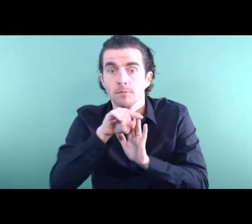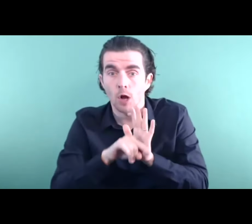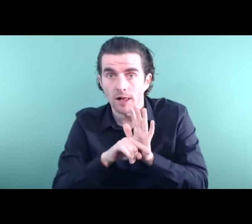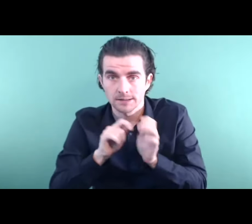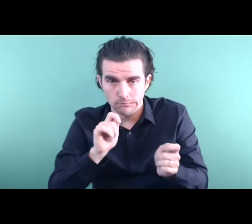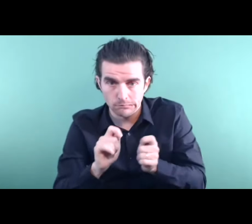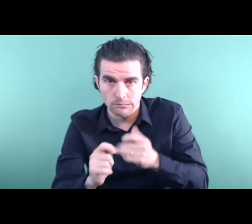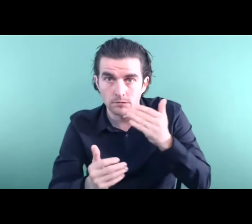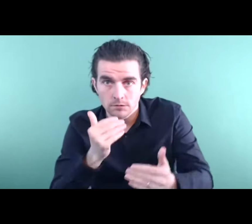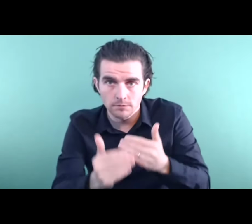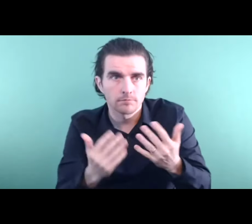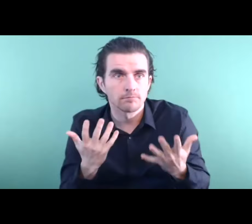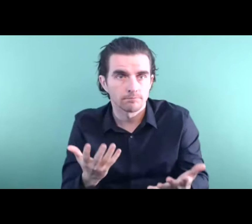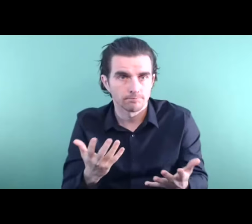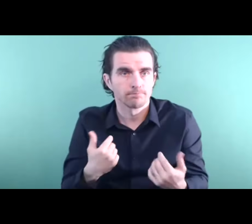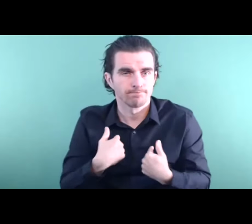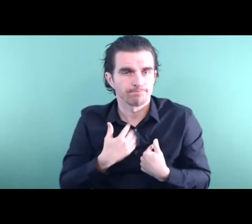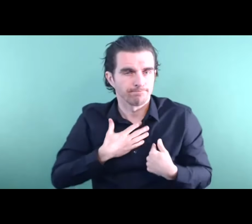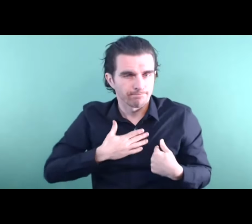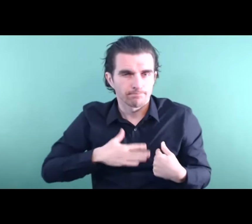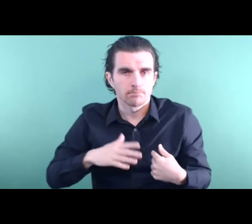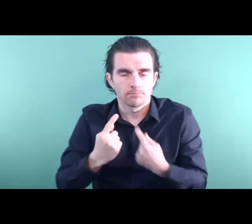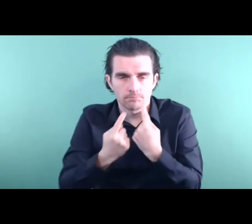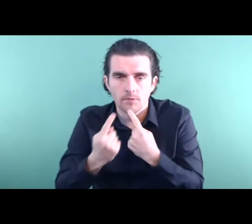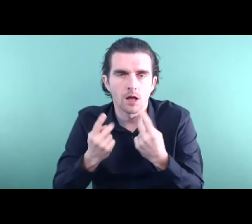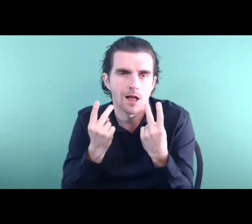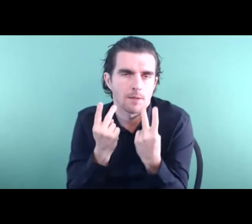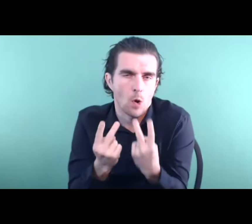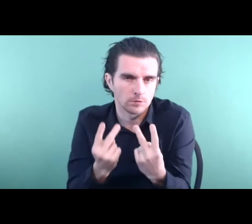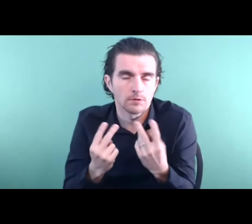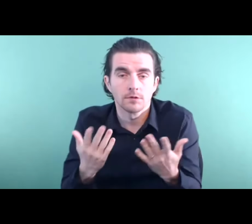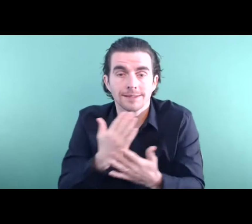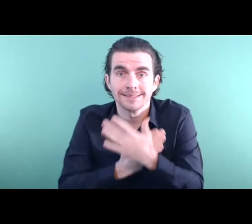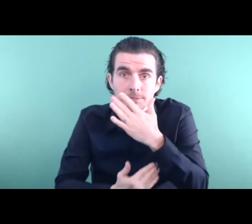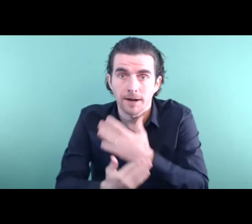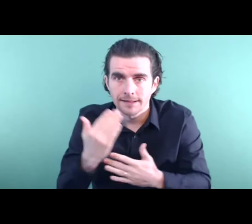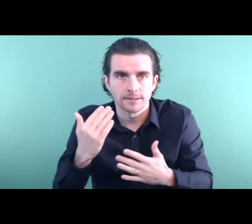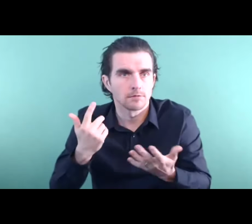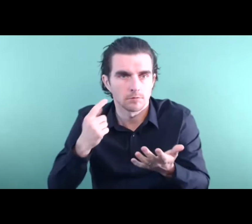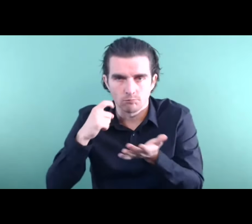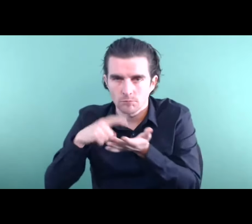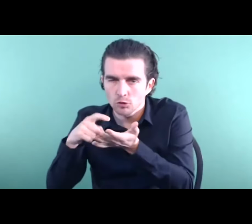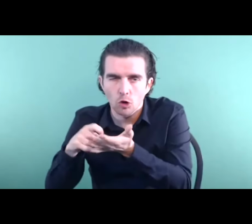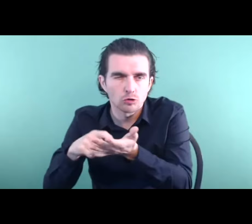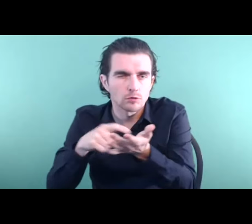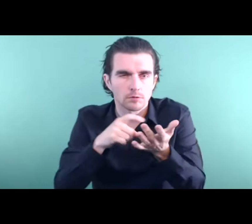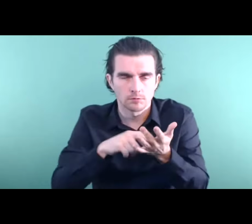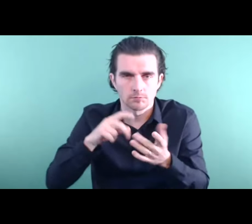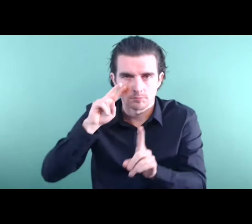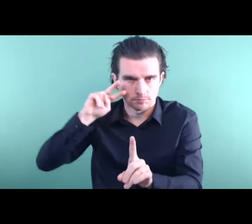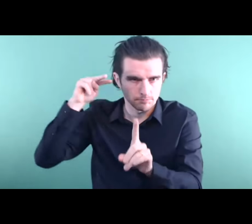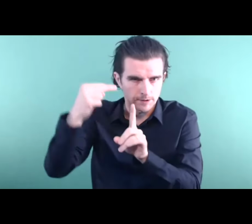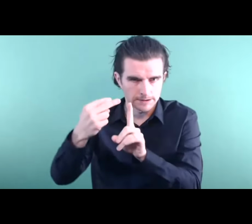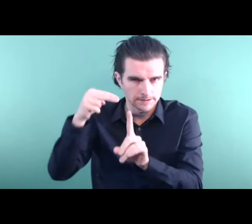semester prominence and the prominence of disability in this process. And then I would like to